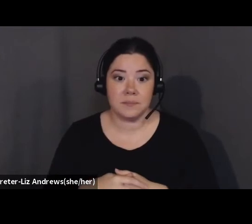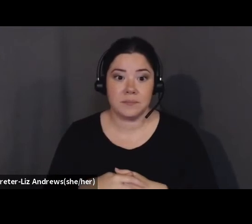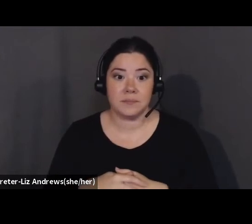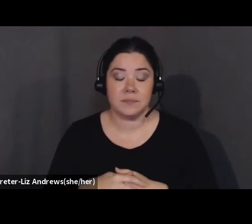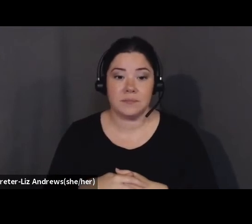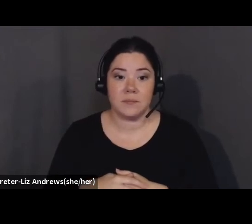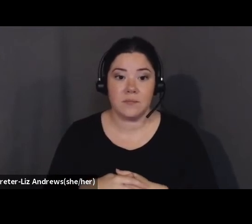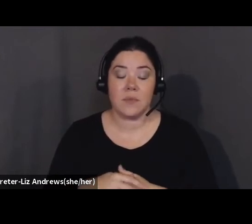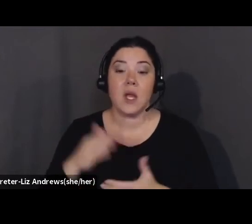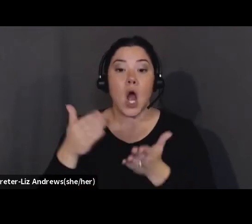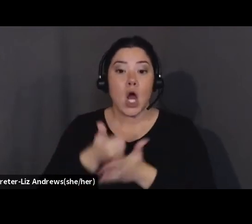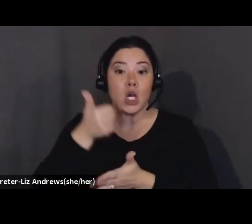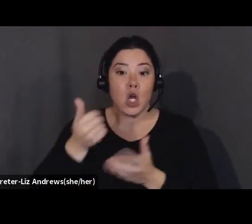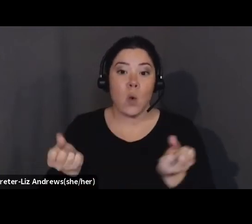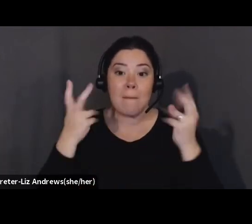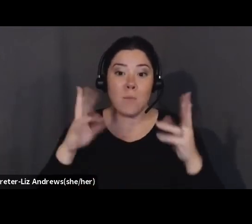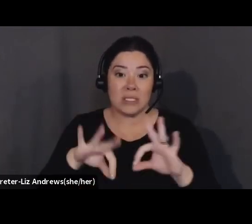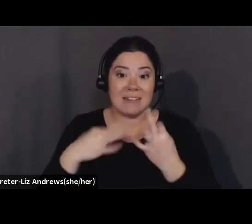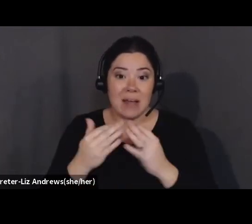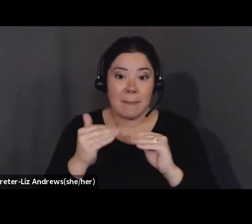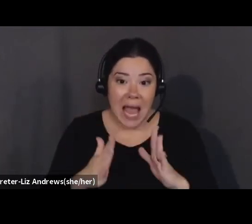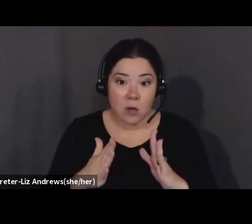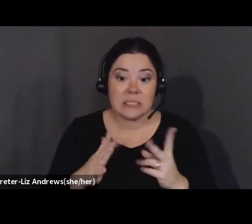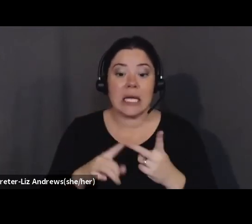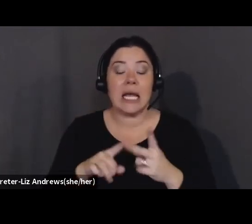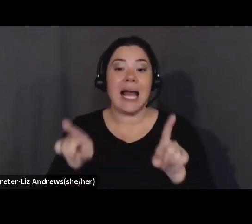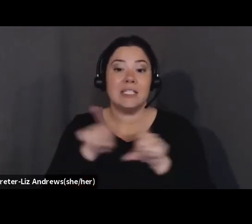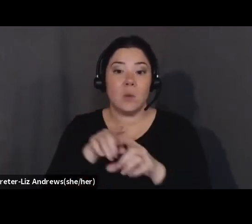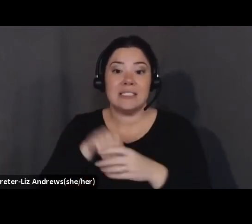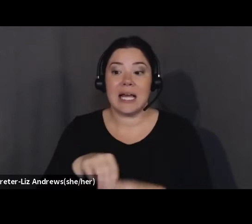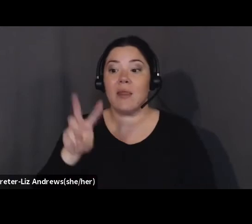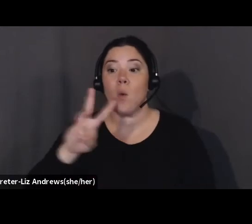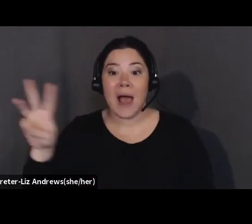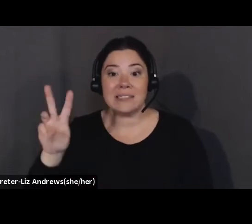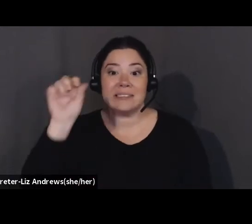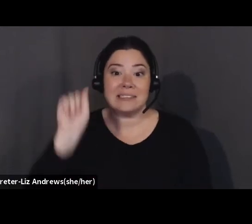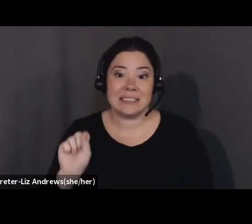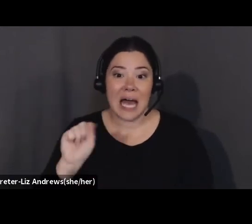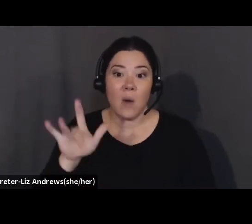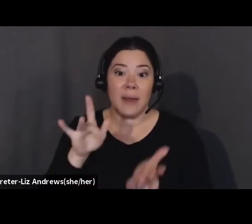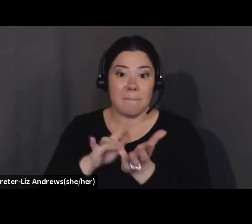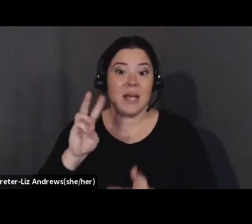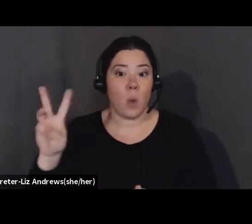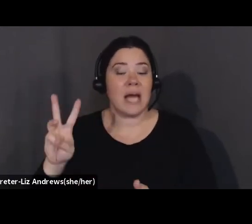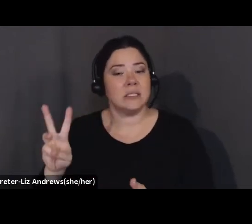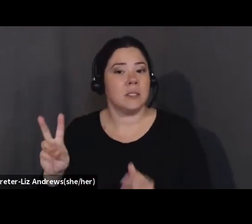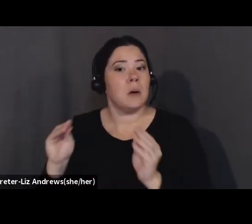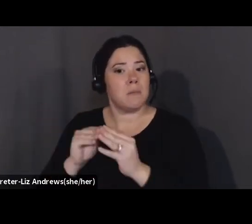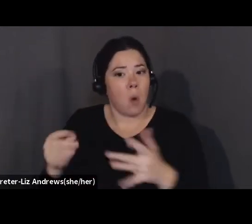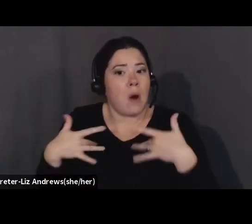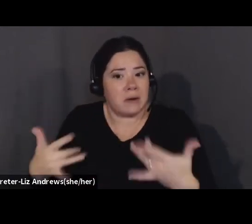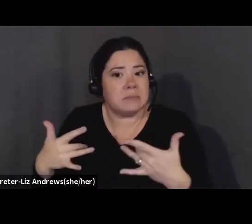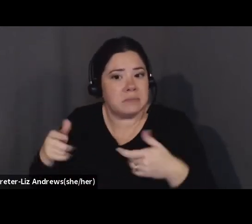Newer multifamily housing, as well as housing in the West, South, and Midwest, is more likely to be wheelchair accessible or accommodate